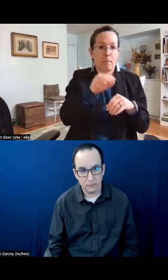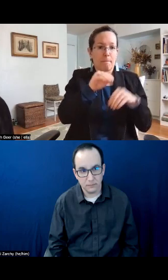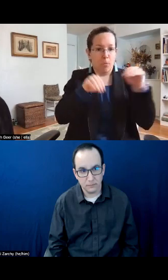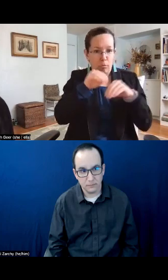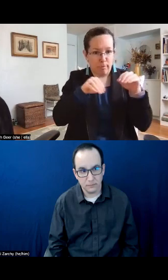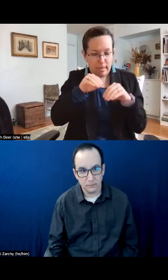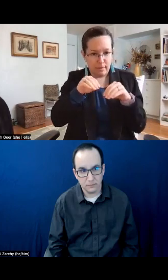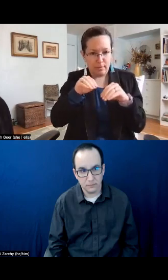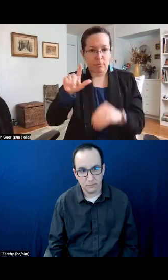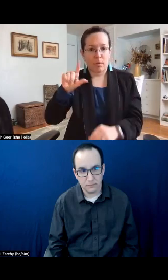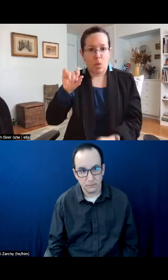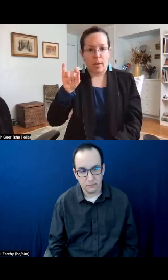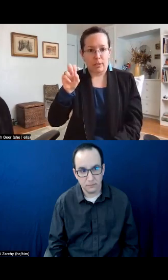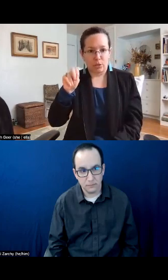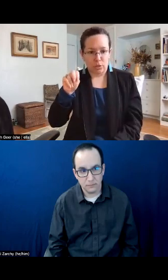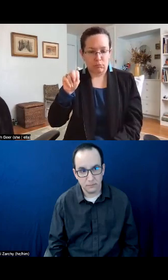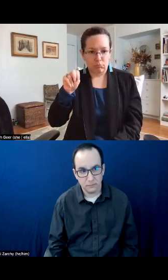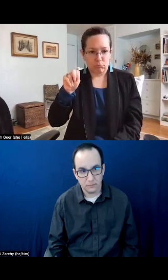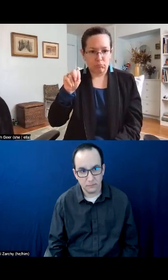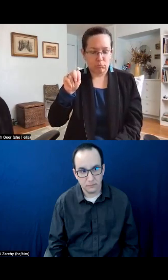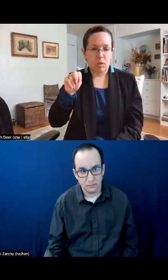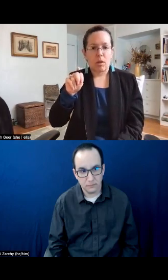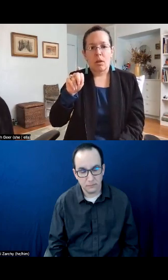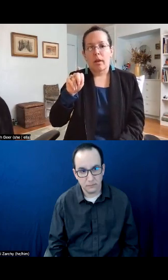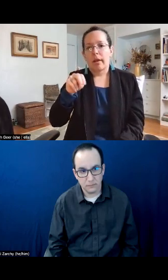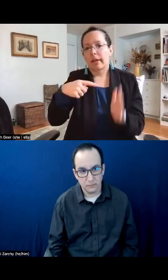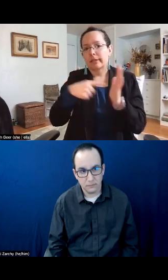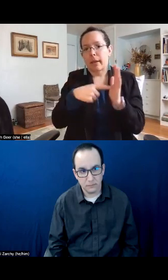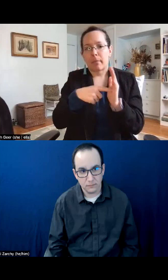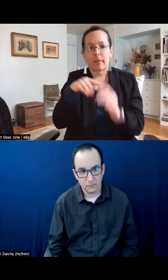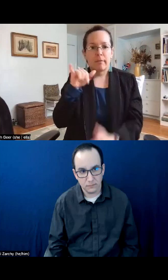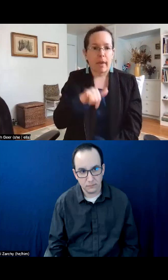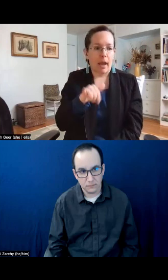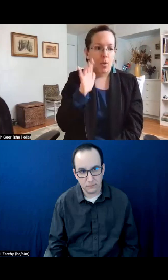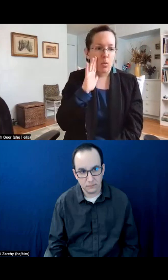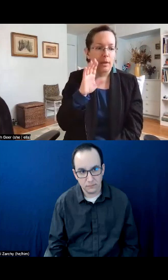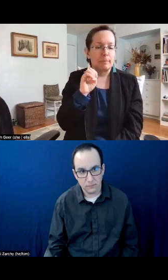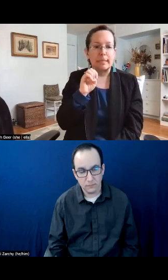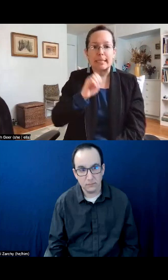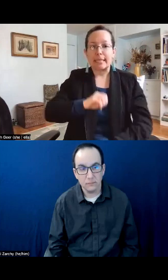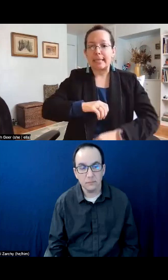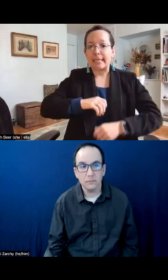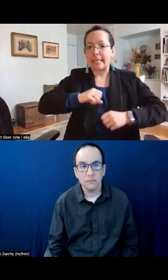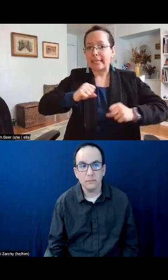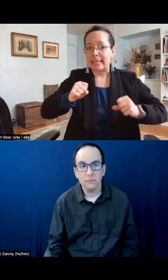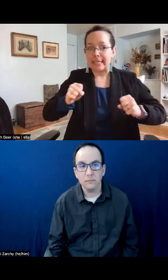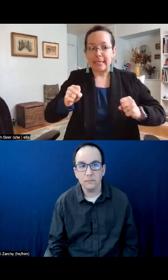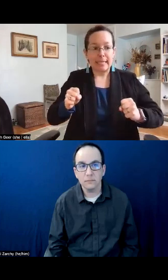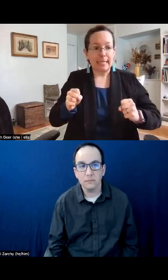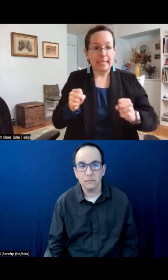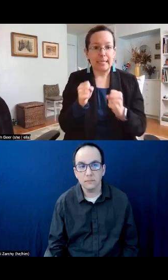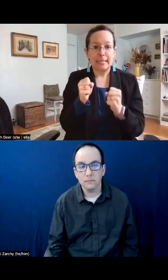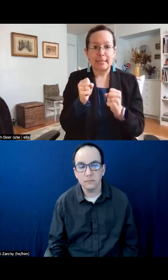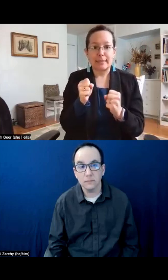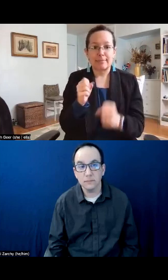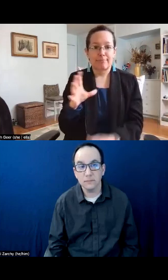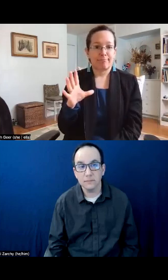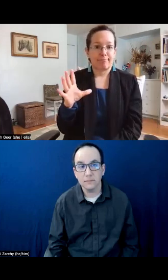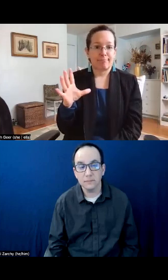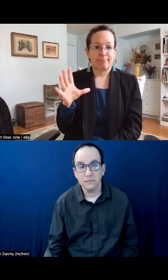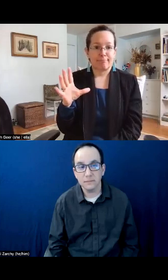or location, the movement, and then the location. So for example